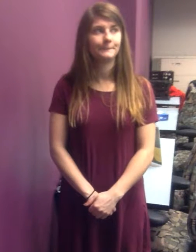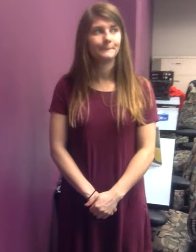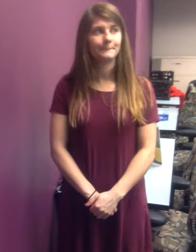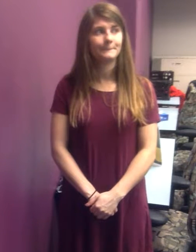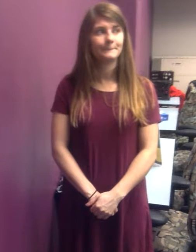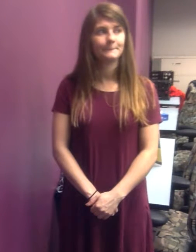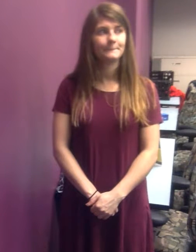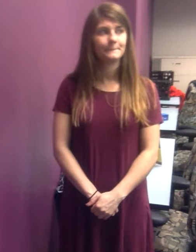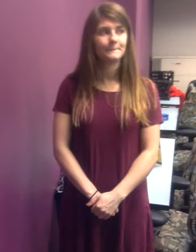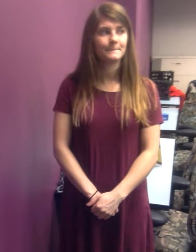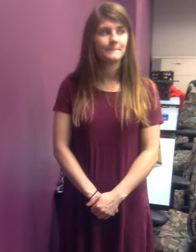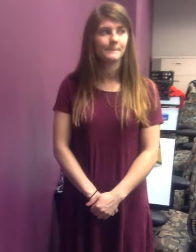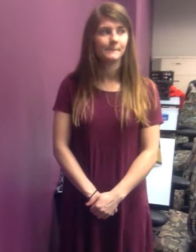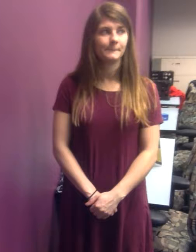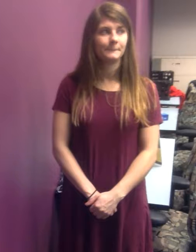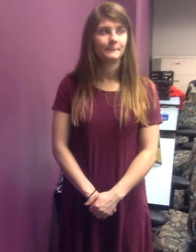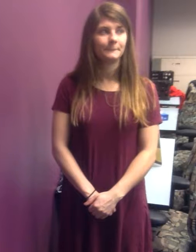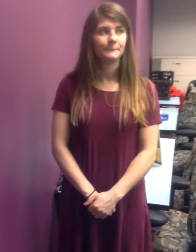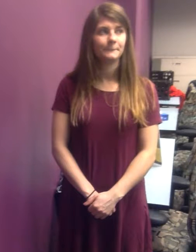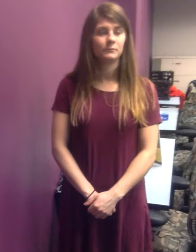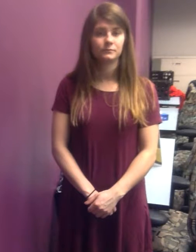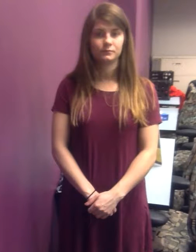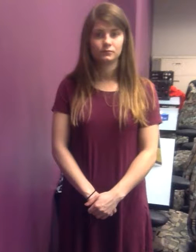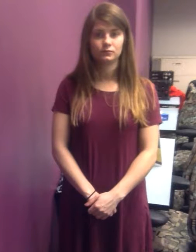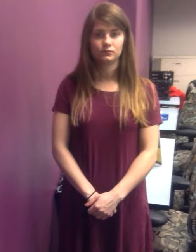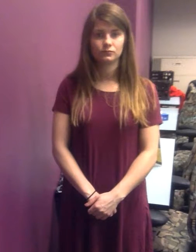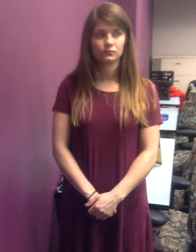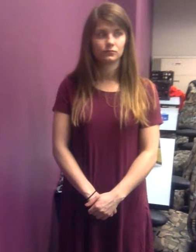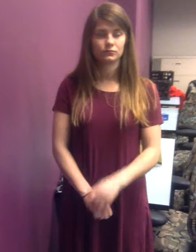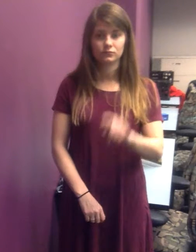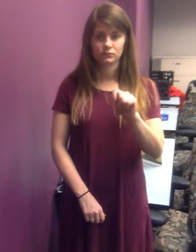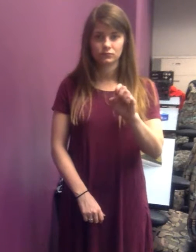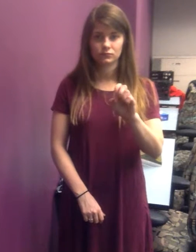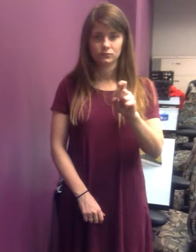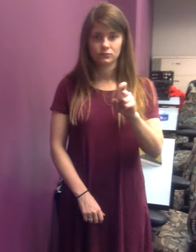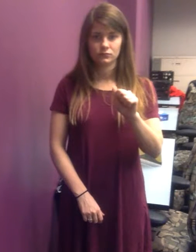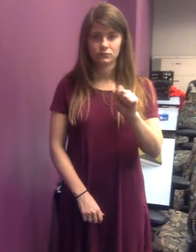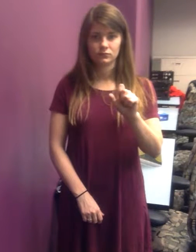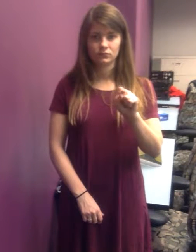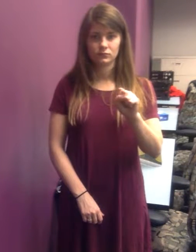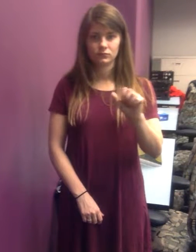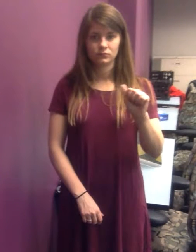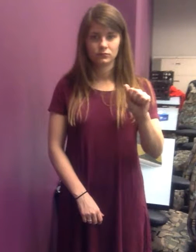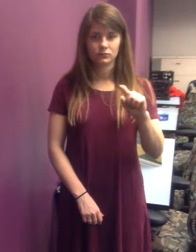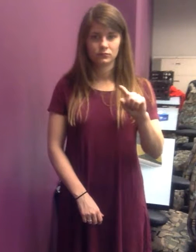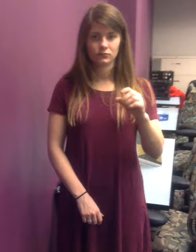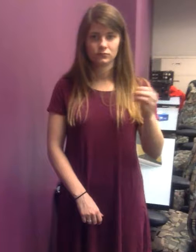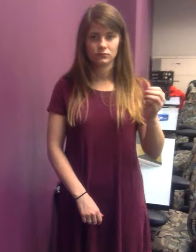Texas A&M scientist Andrew Dessler is an expert on how clouds relate to climate change. He became a target of the